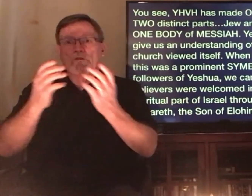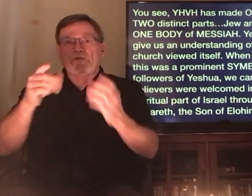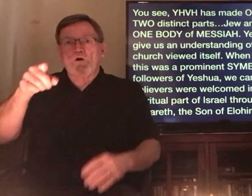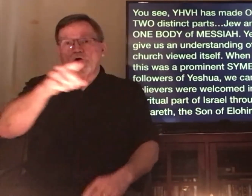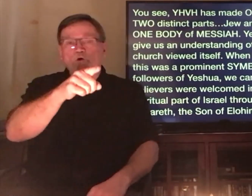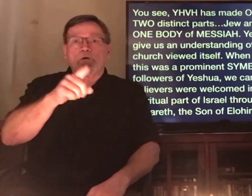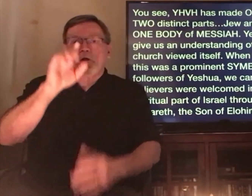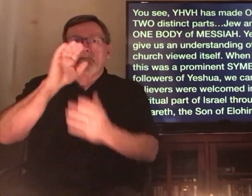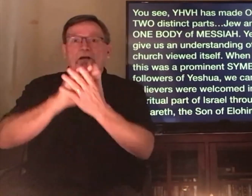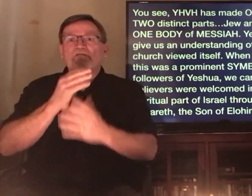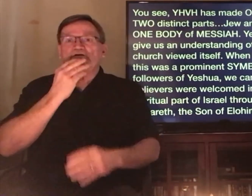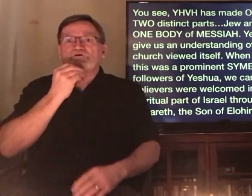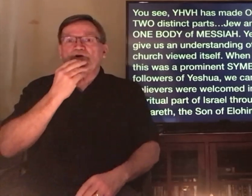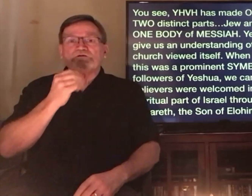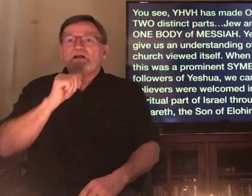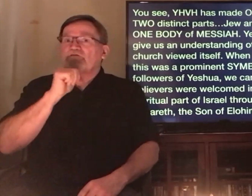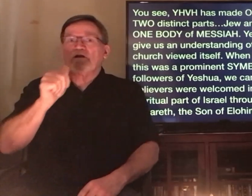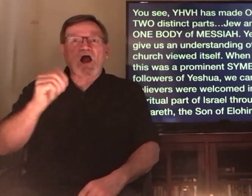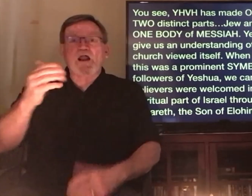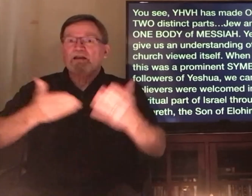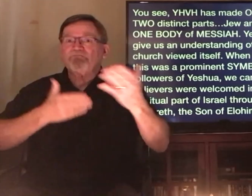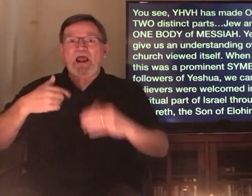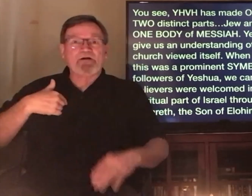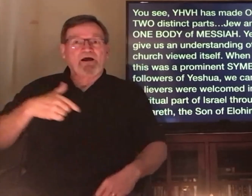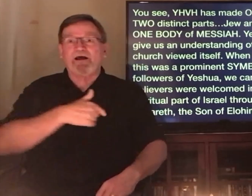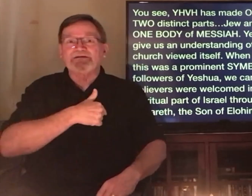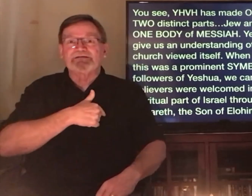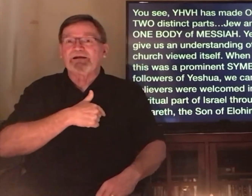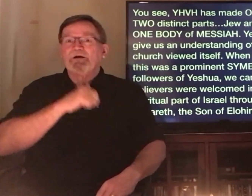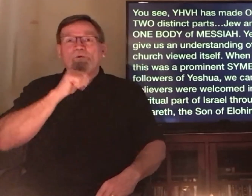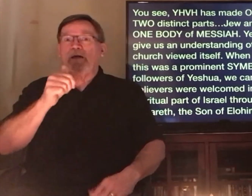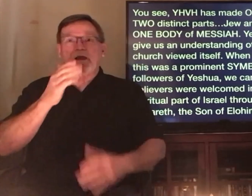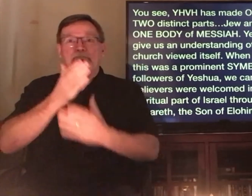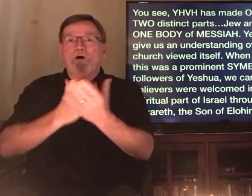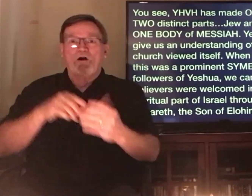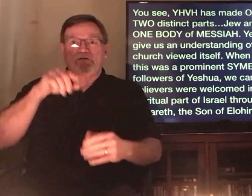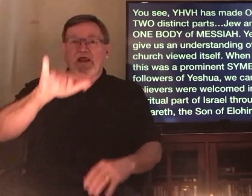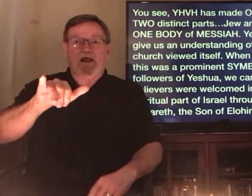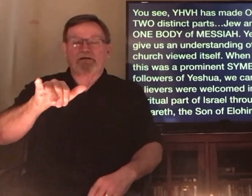from two distinct parts, Jew, Gentile,